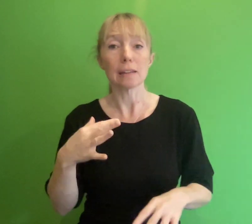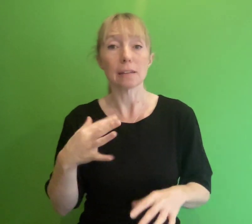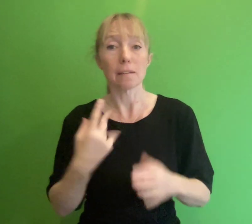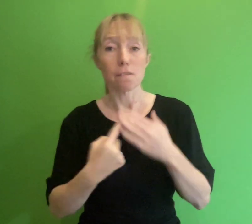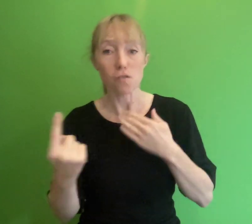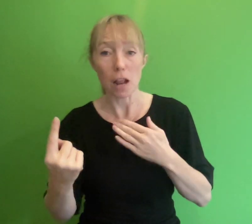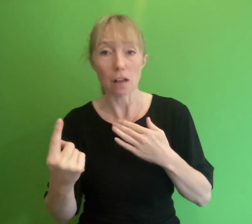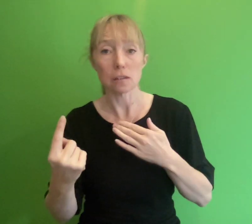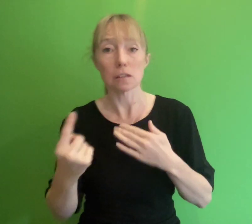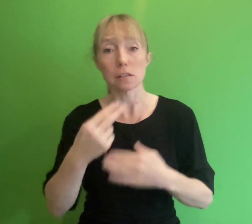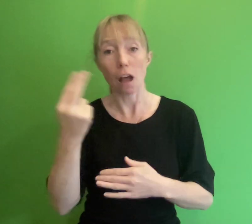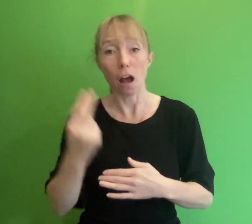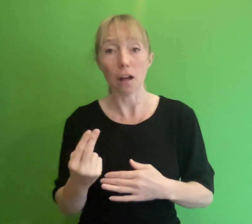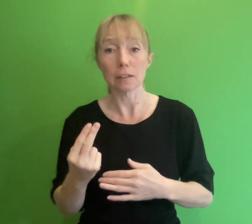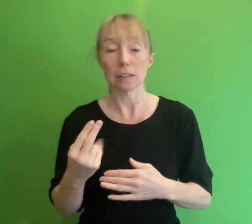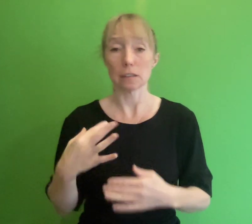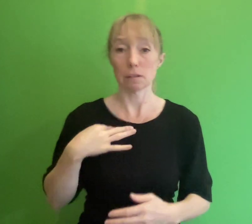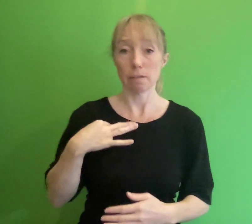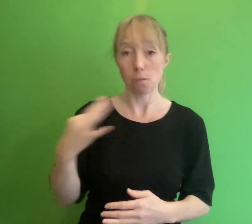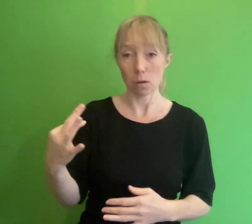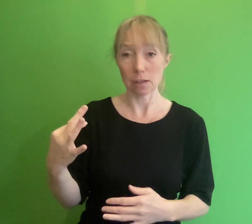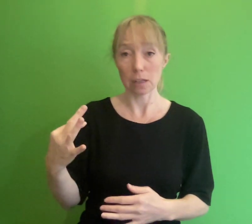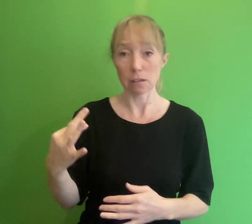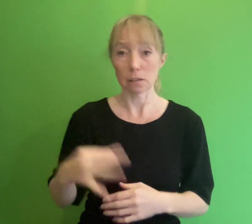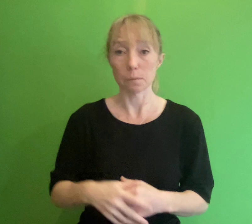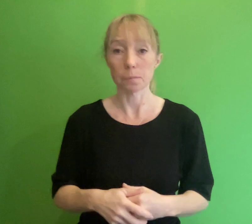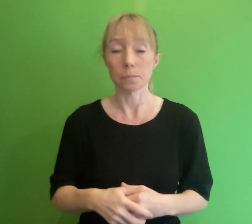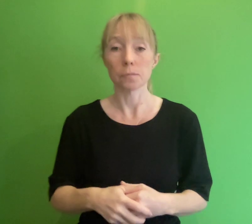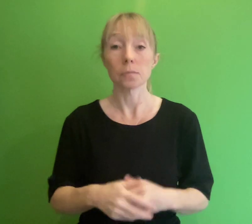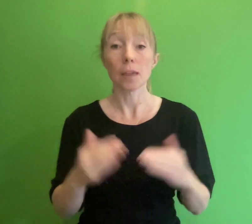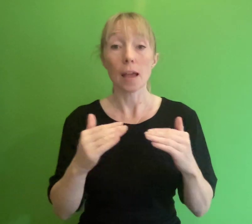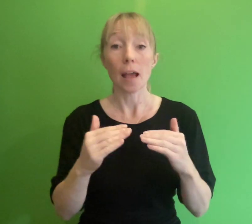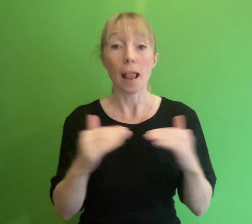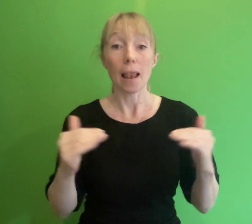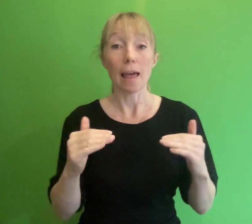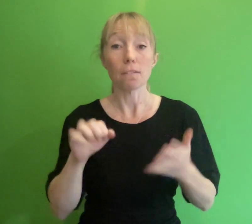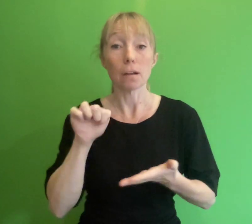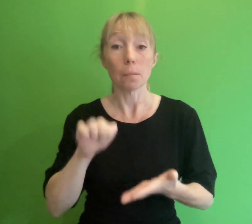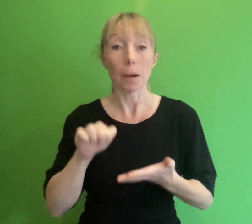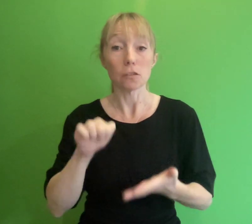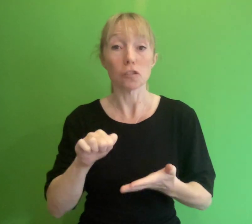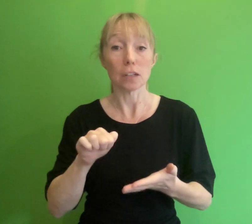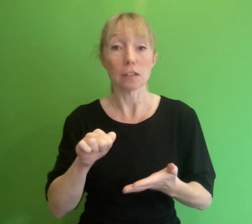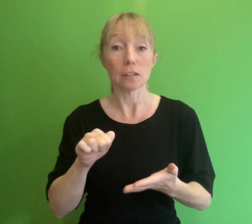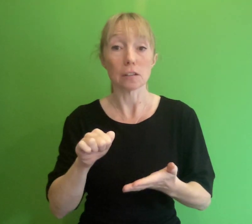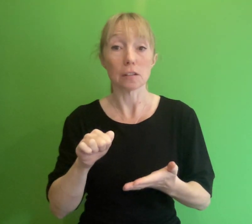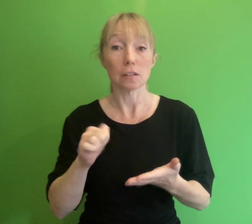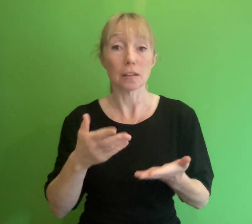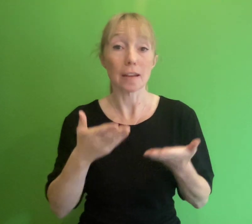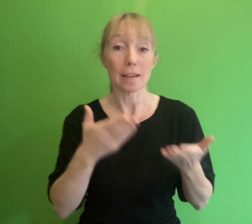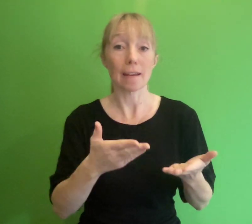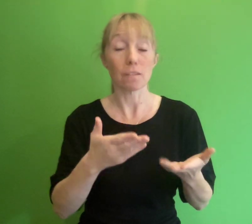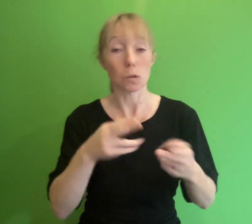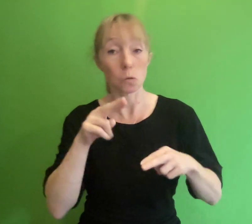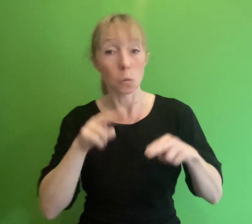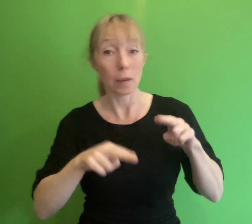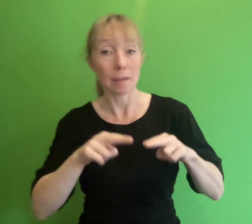artists, volunteers, level of budget given to assess provisions in existing